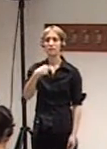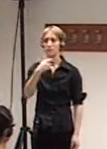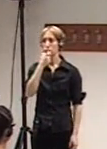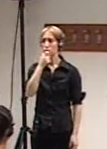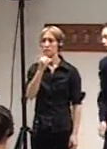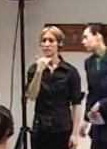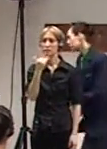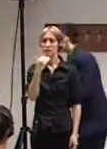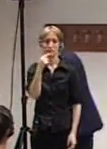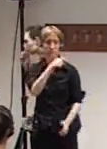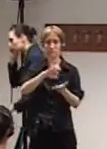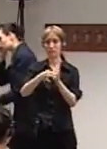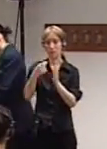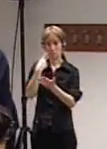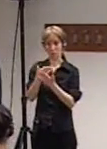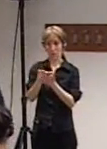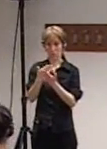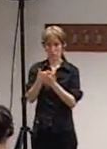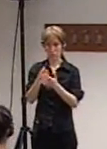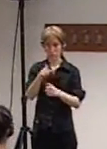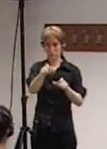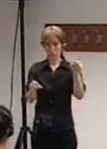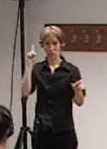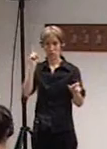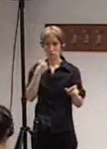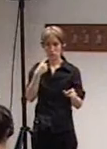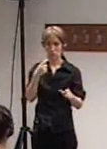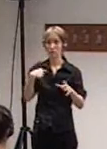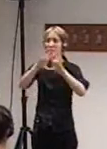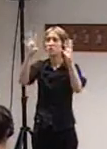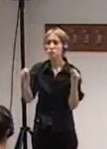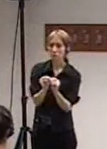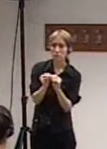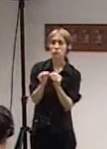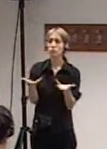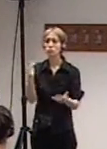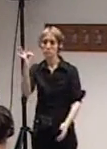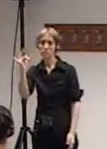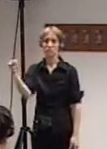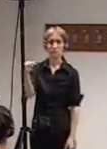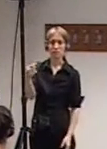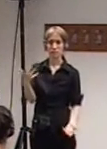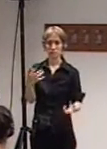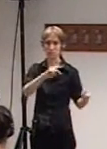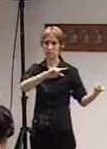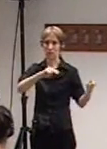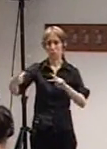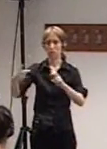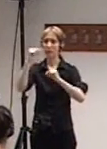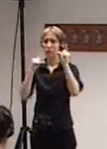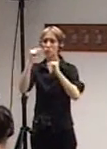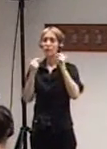So I will translate into English. I'd like to know if you tried this with deaf people and what have been